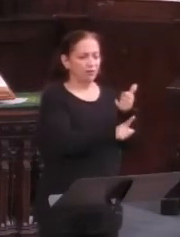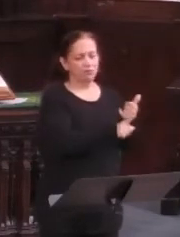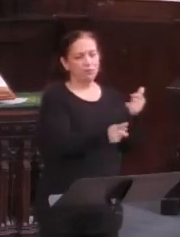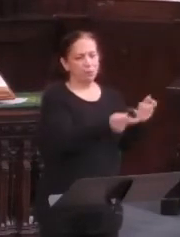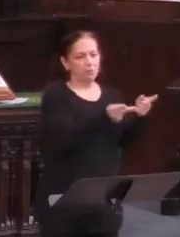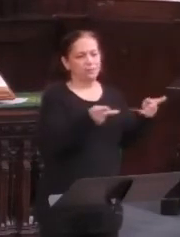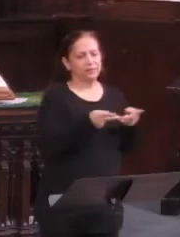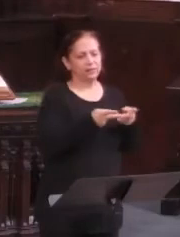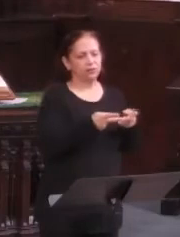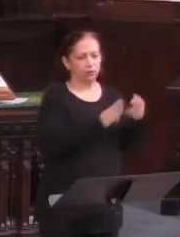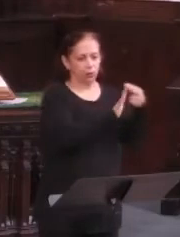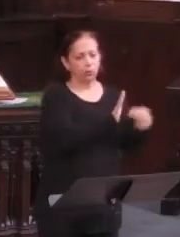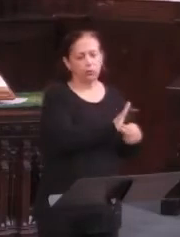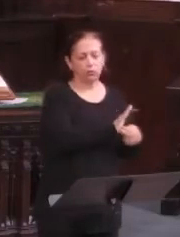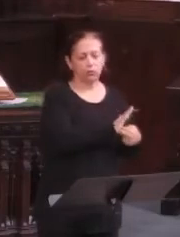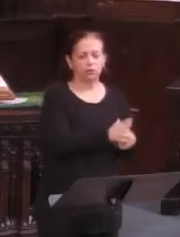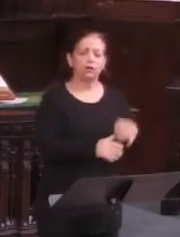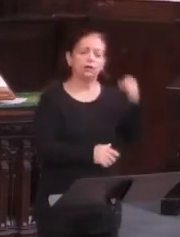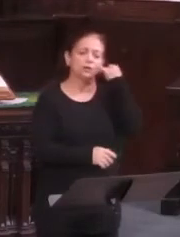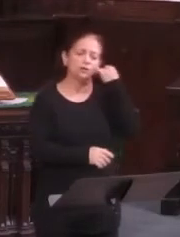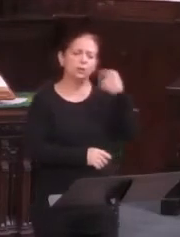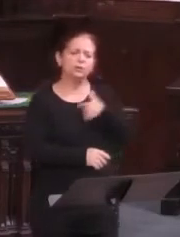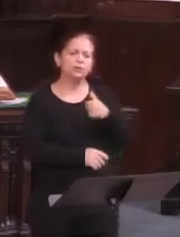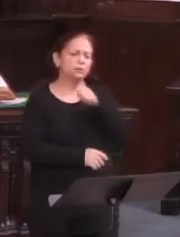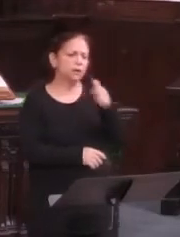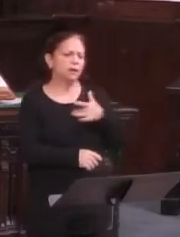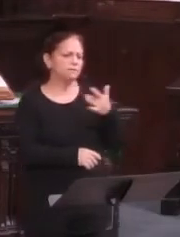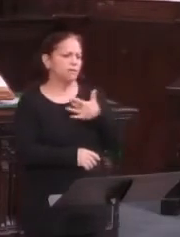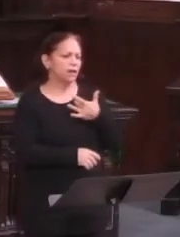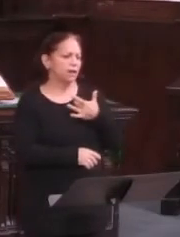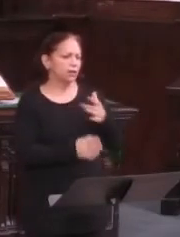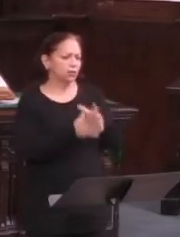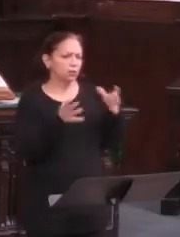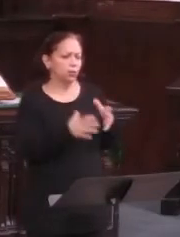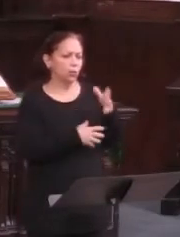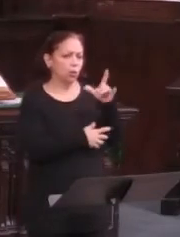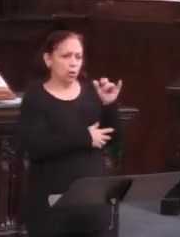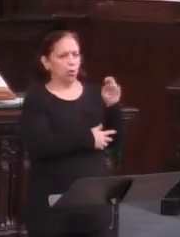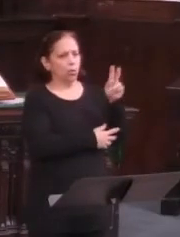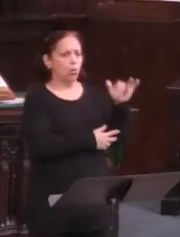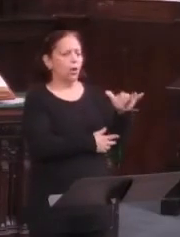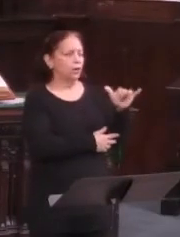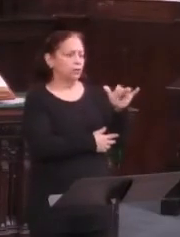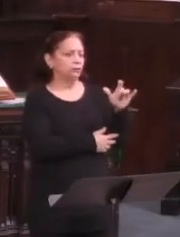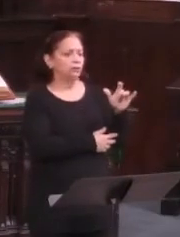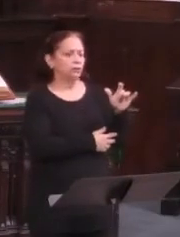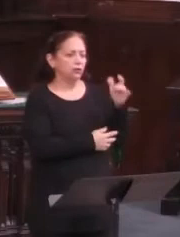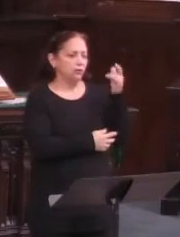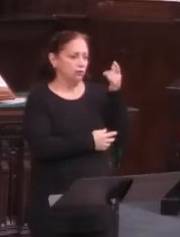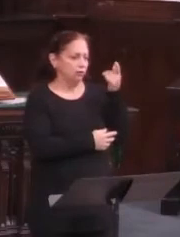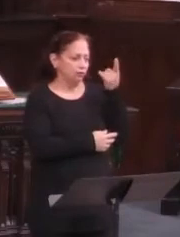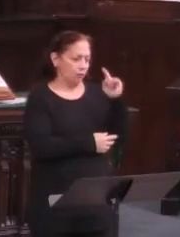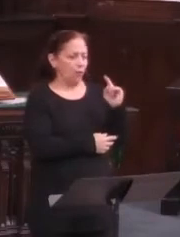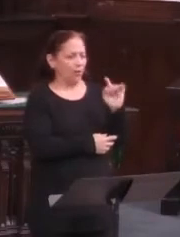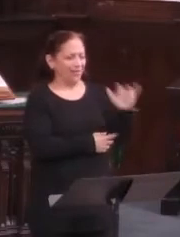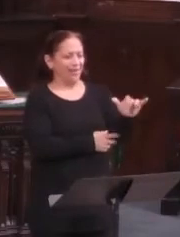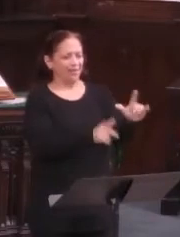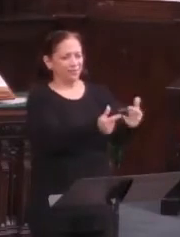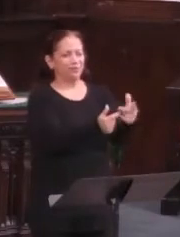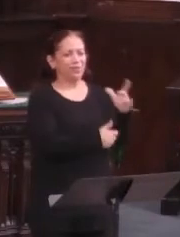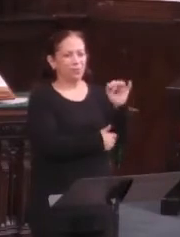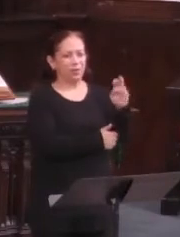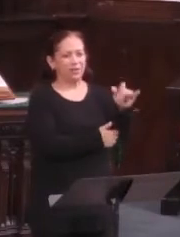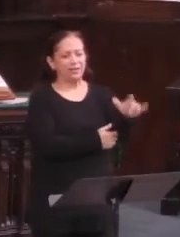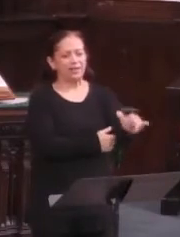paradigm. Let's say I'm not really feeling that loyal to loyalty. But then I think of